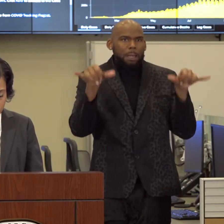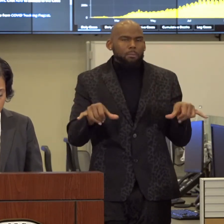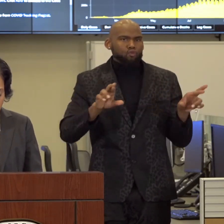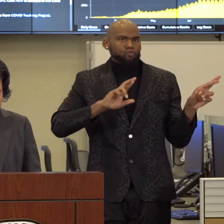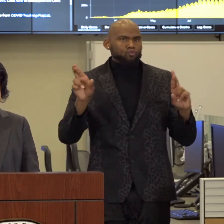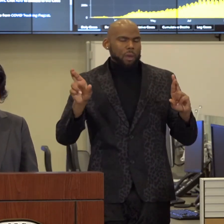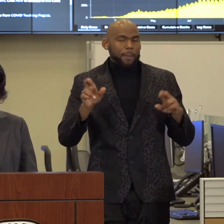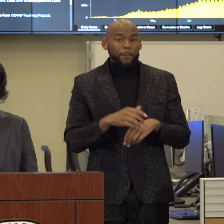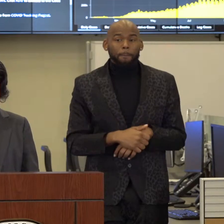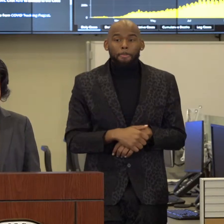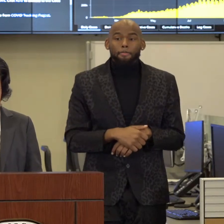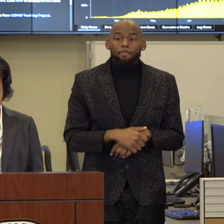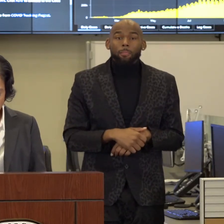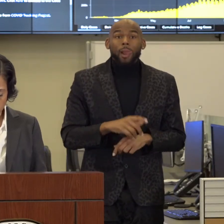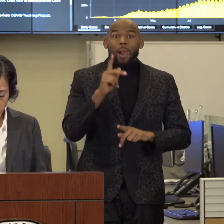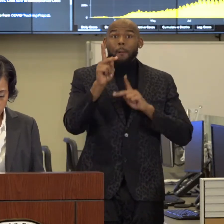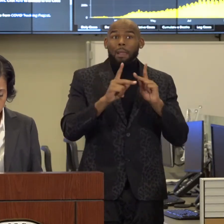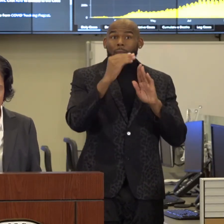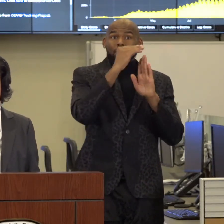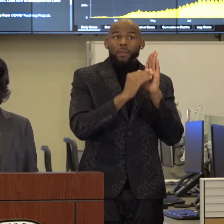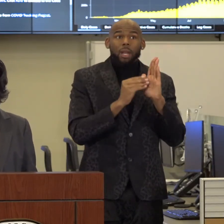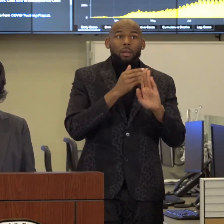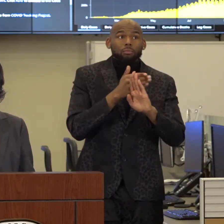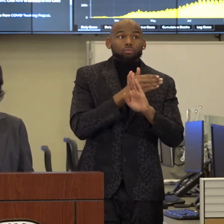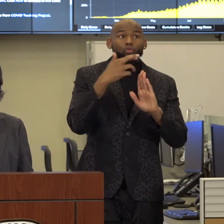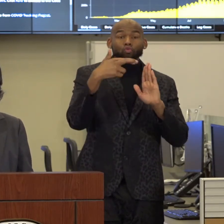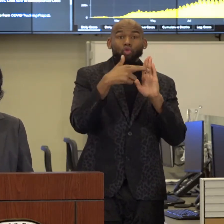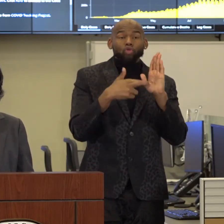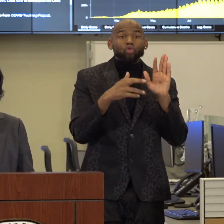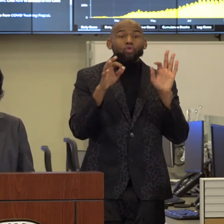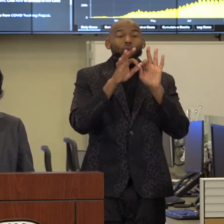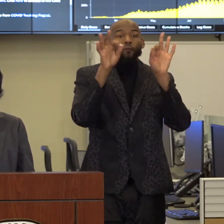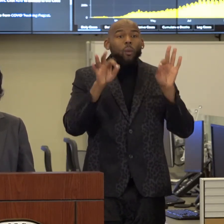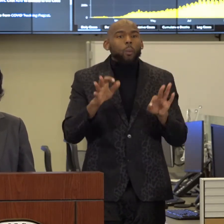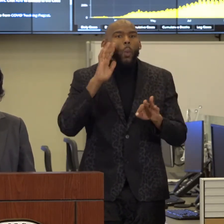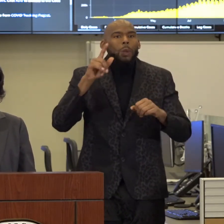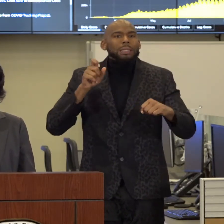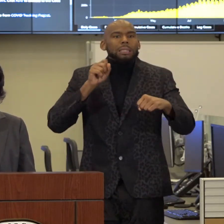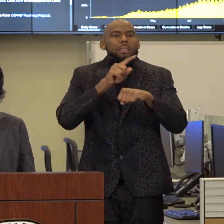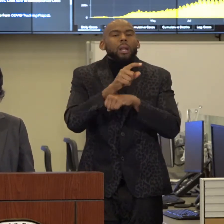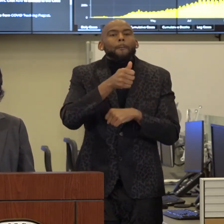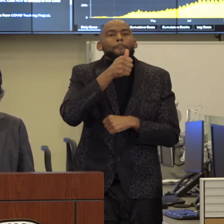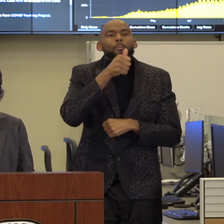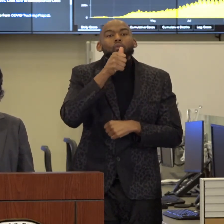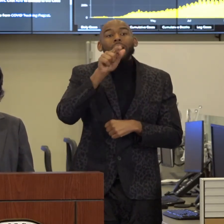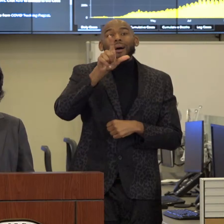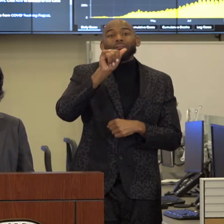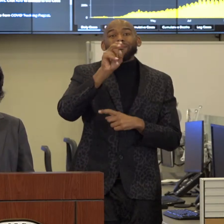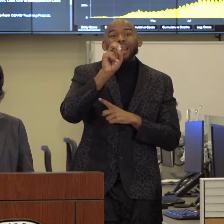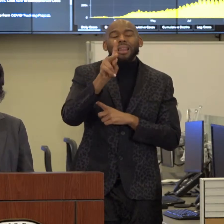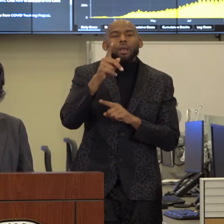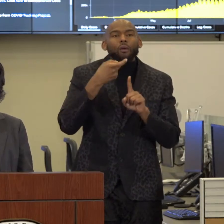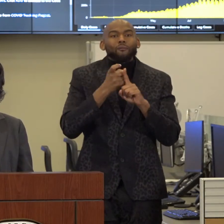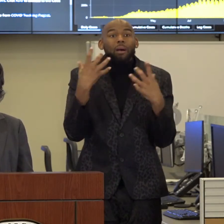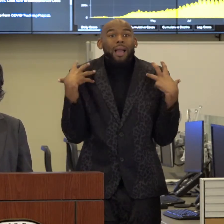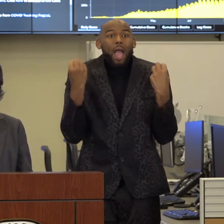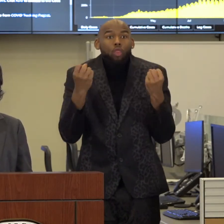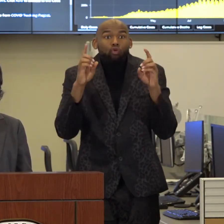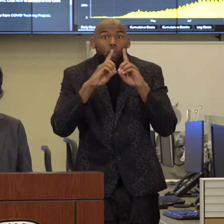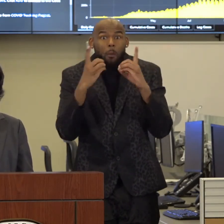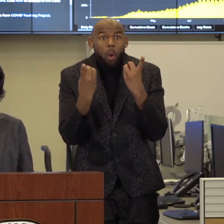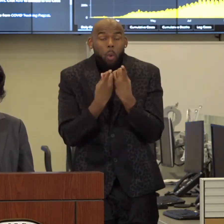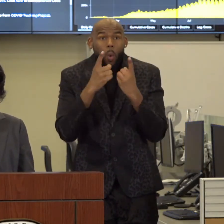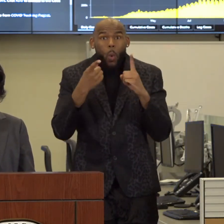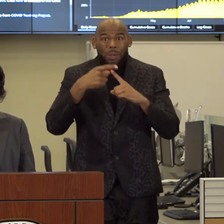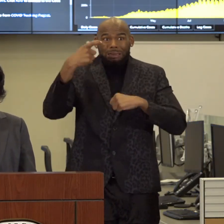go. People who fill out pre-registration forms will be sent private direct links from the health department when it is time for them